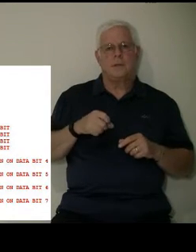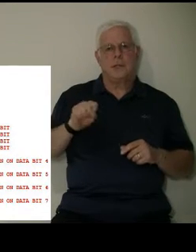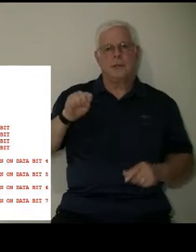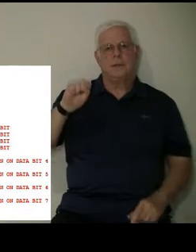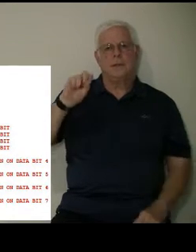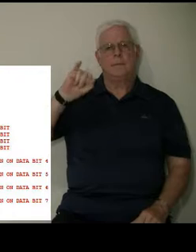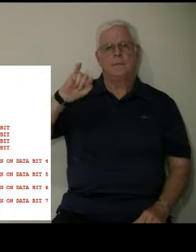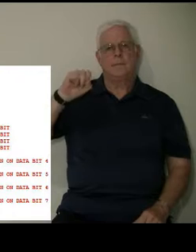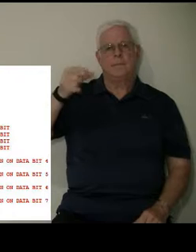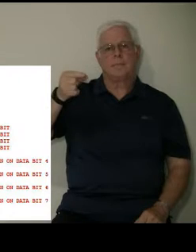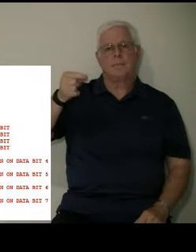signal